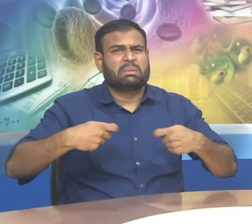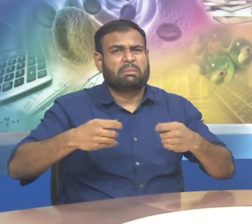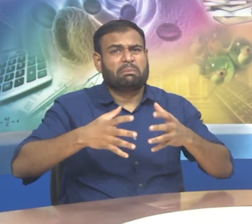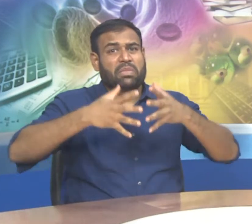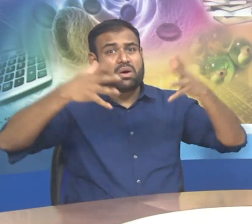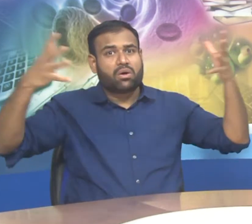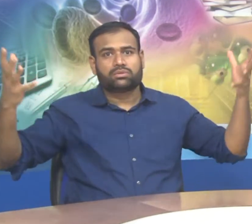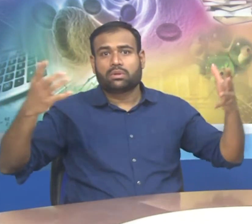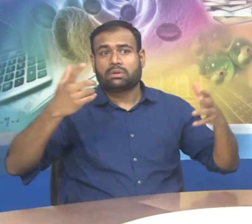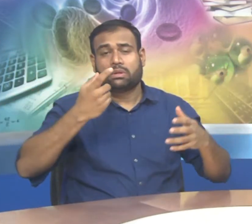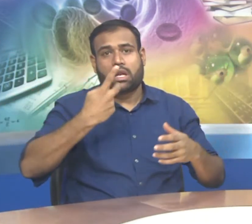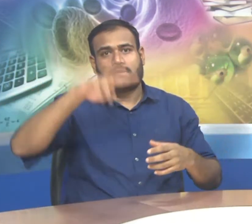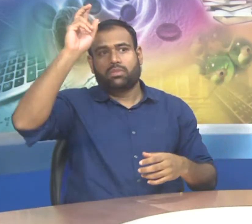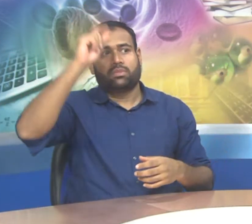So in a way we can say that